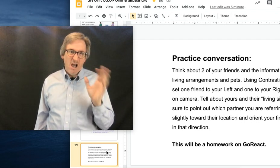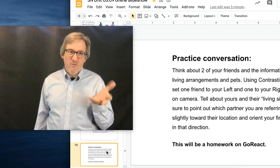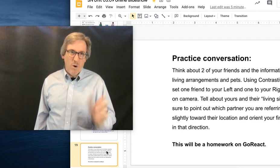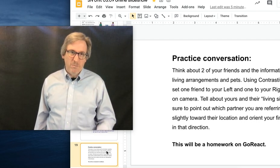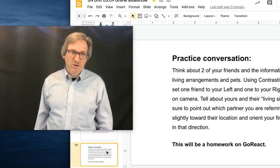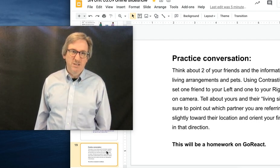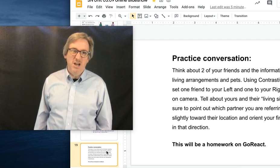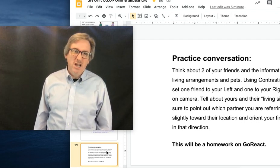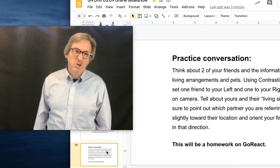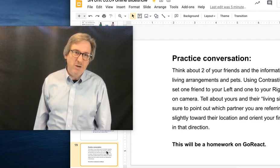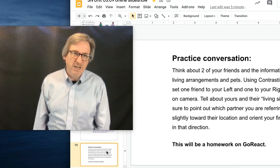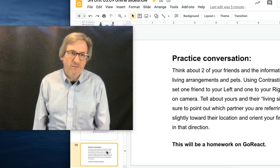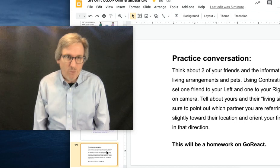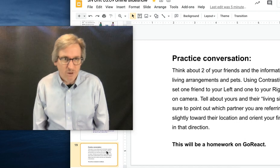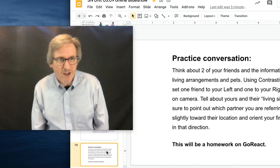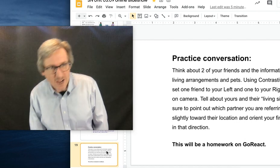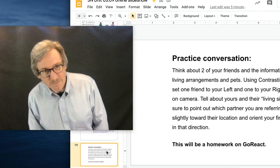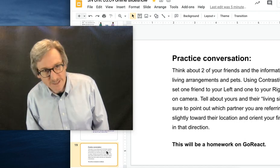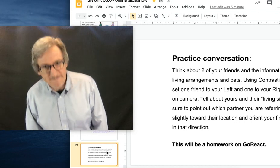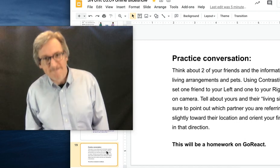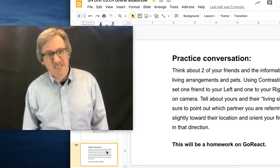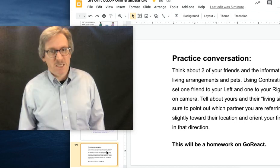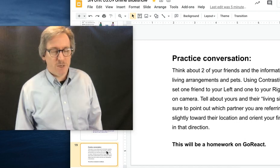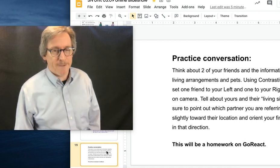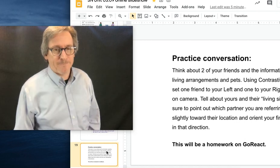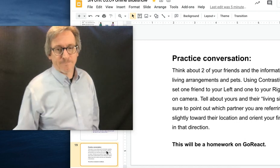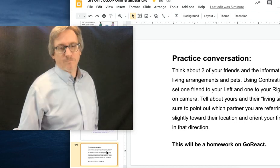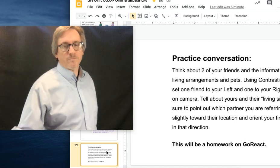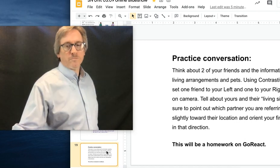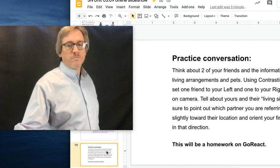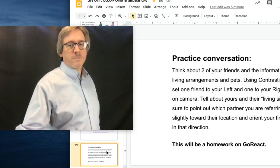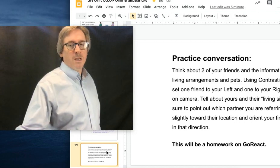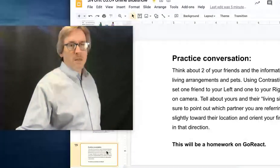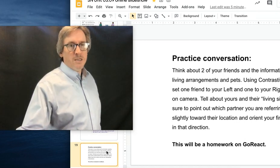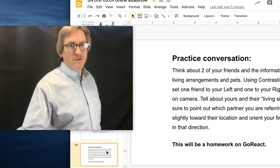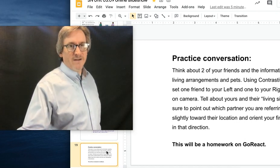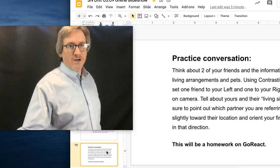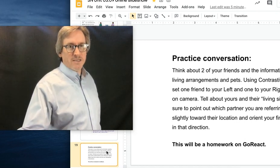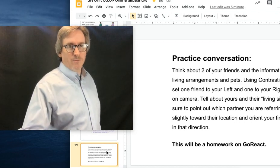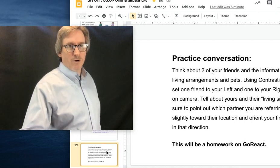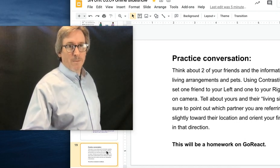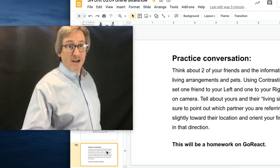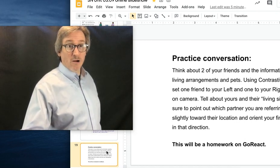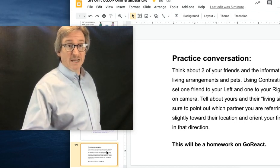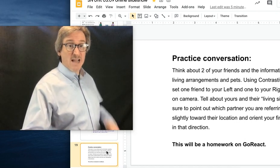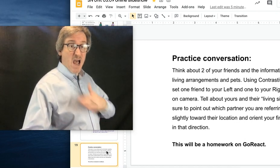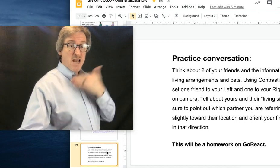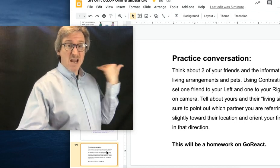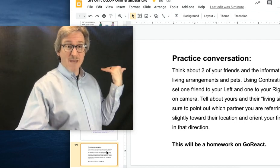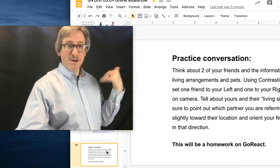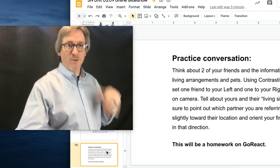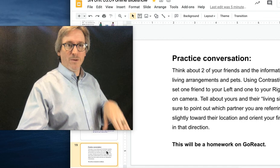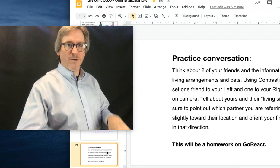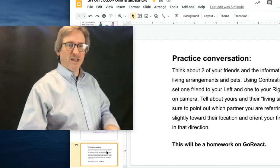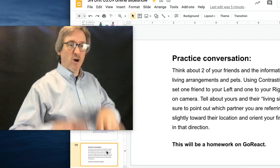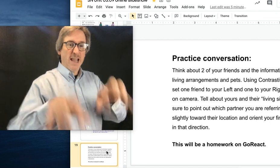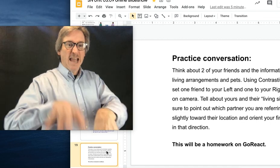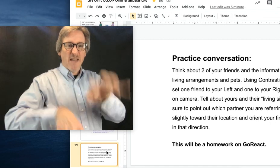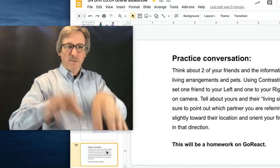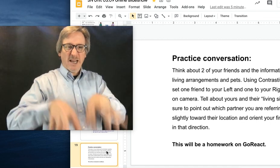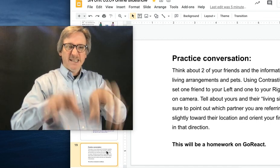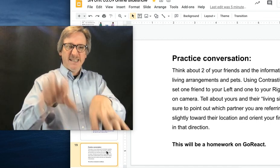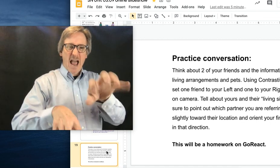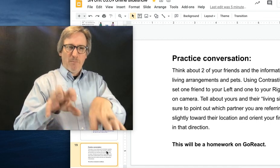description of one person 24 times. Okay. So if I ever get to the point where I'm like, okay, done, I'm going to put a post here.